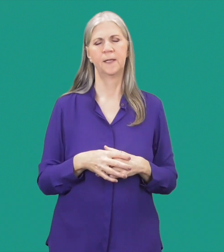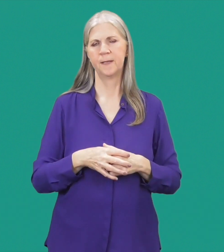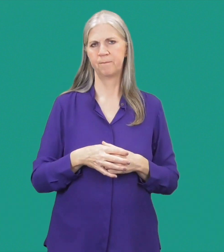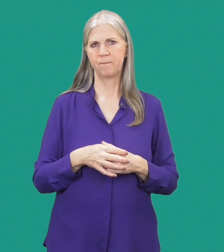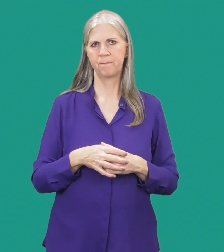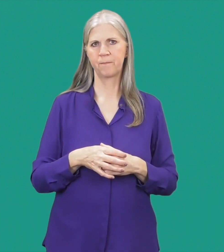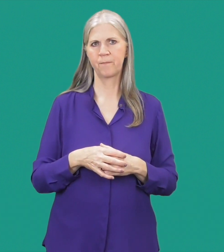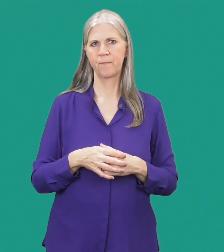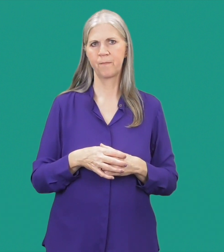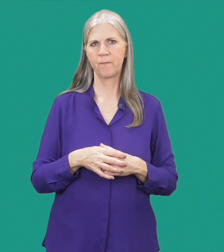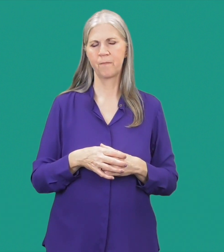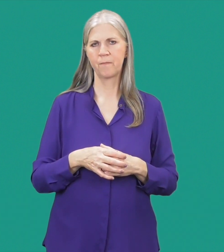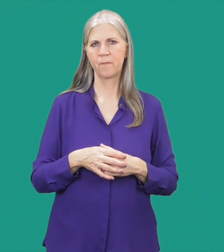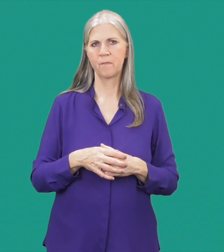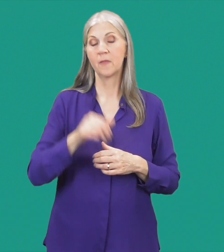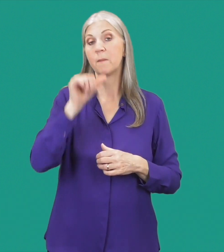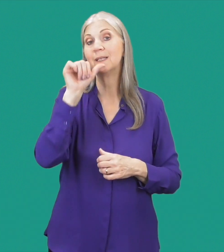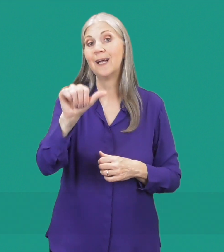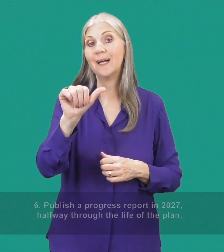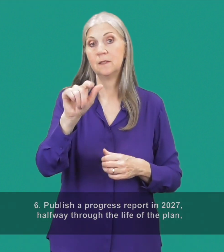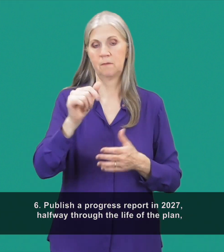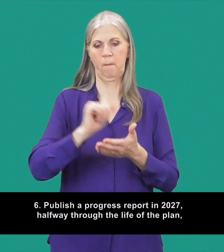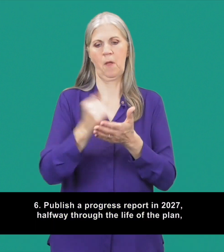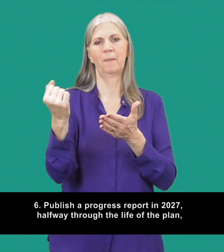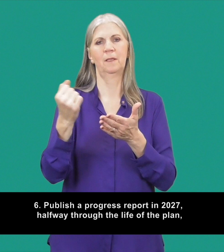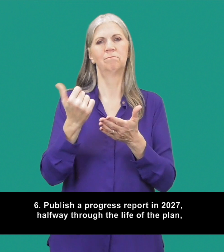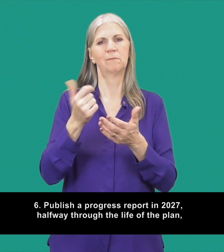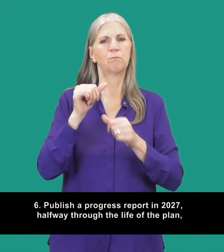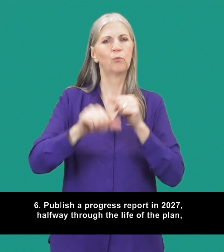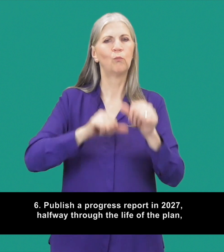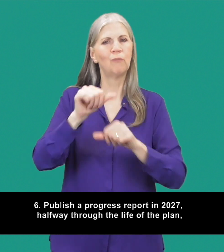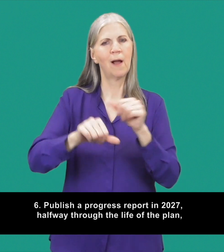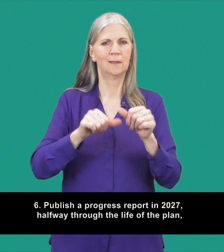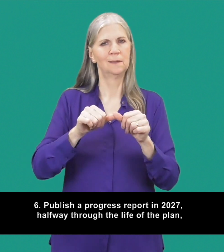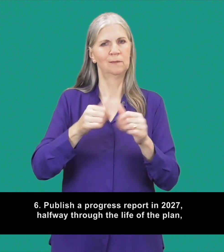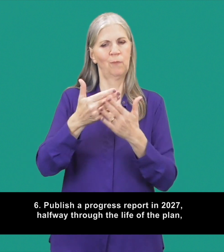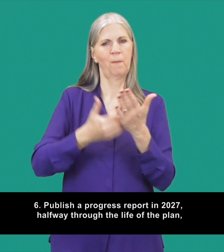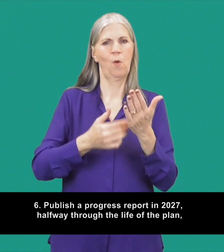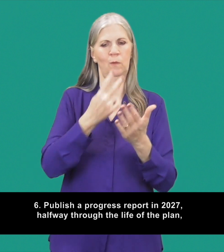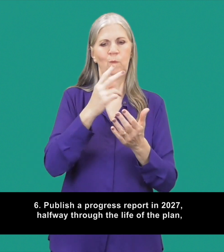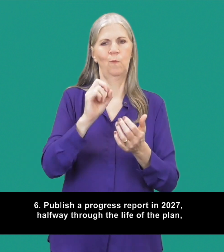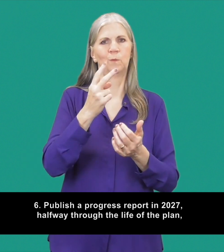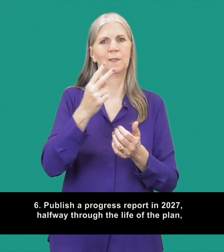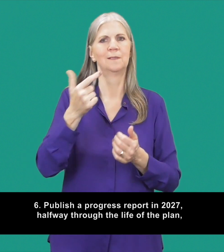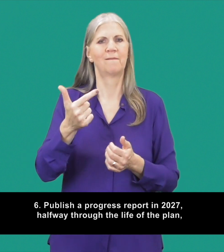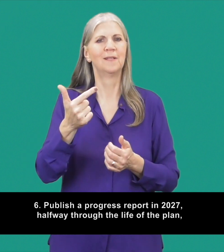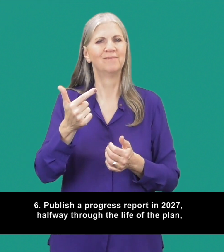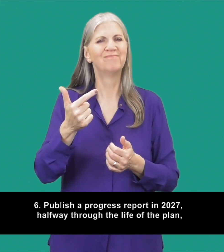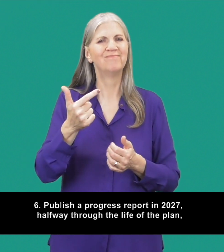Number 6, publish a progress report in 2027, halfway through the life of the plan,